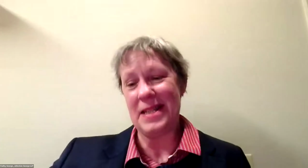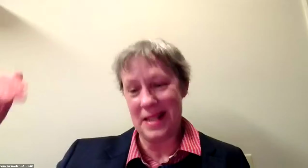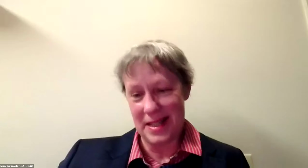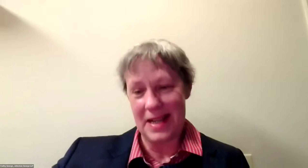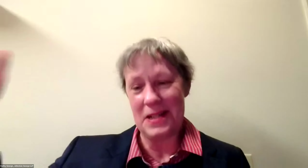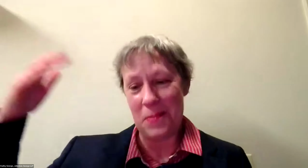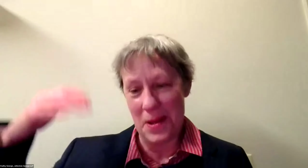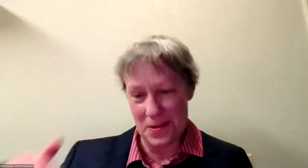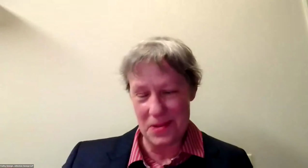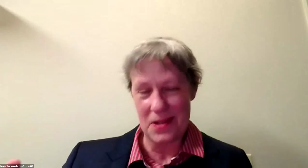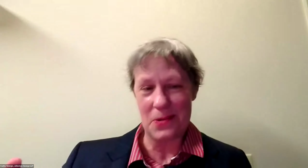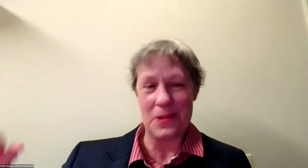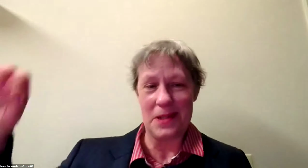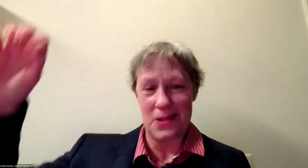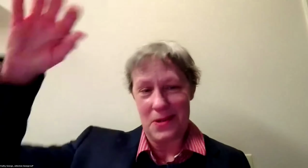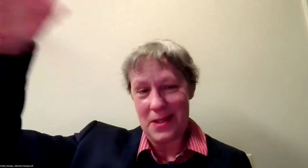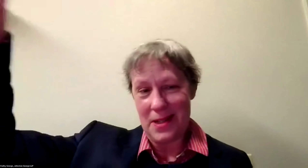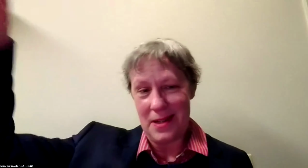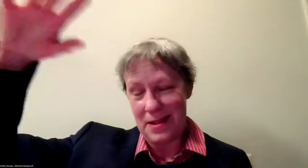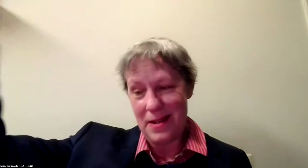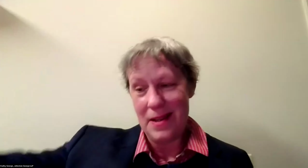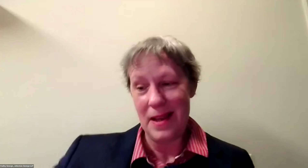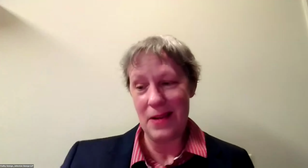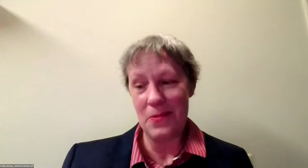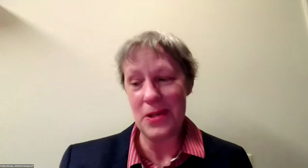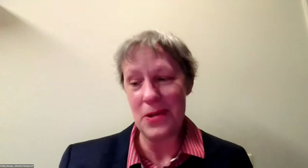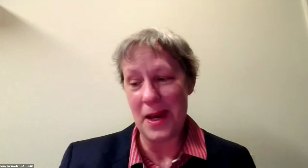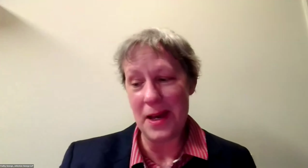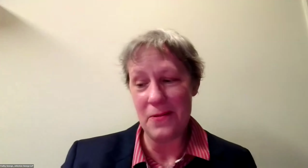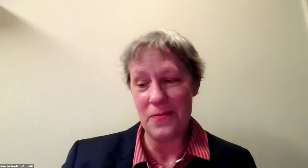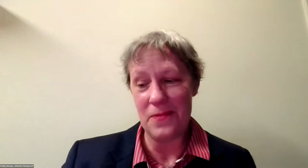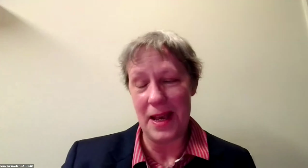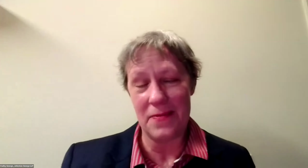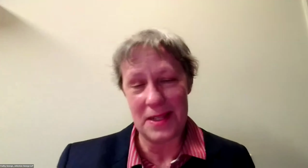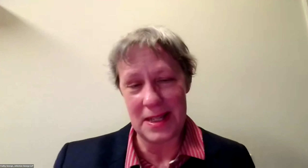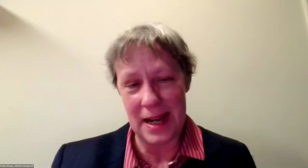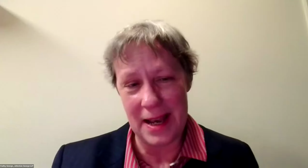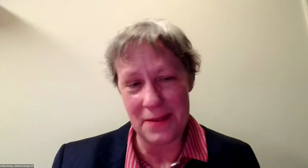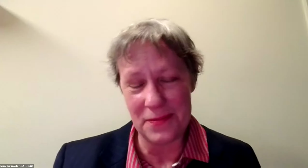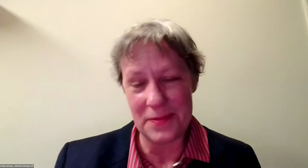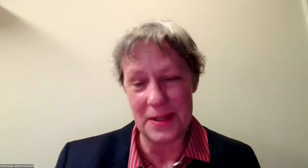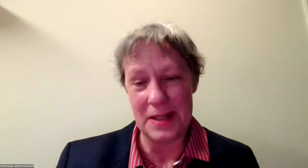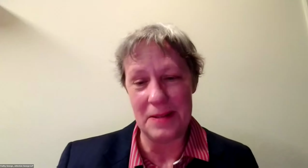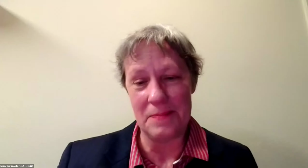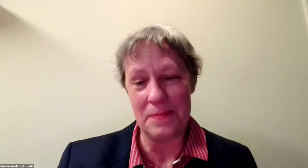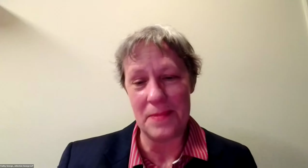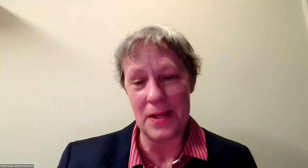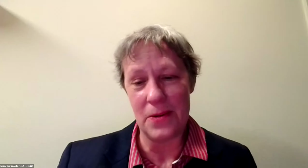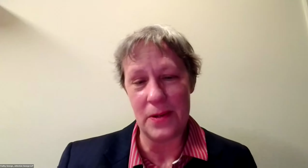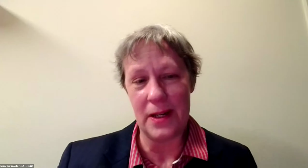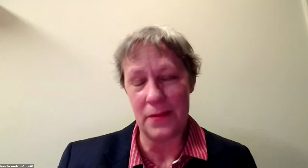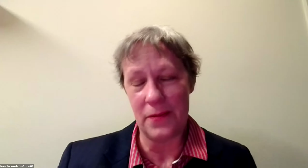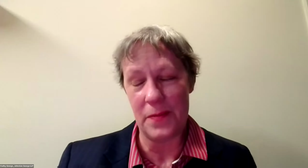the states, and the states monitor the school districts, and when you have half the staff cut